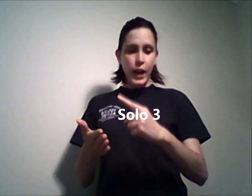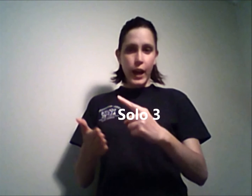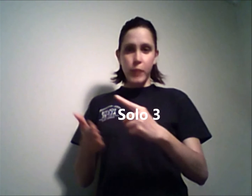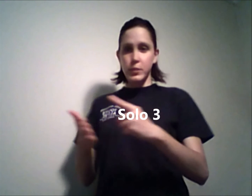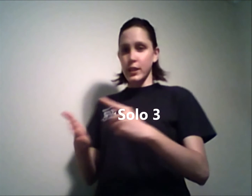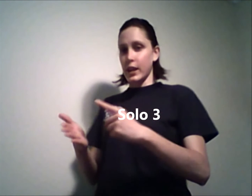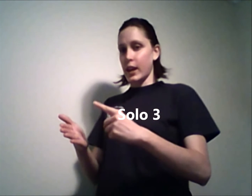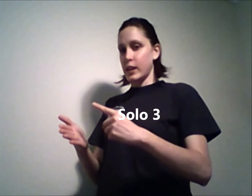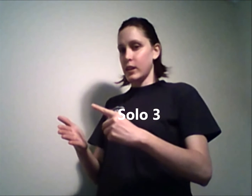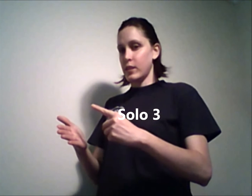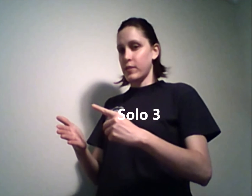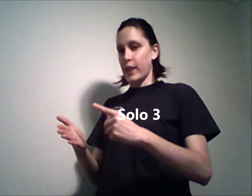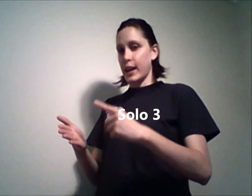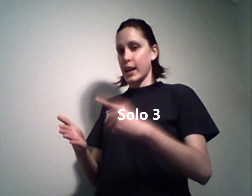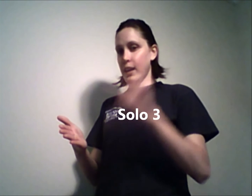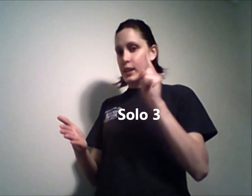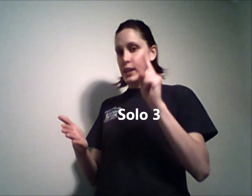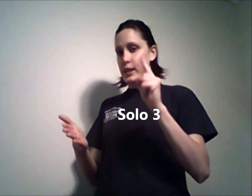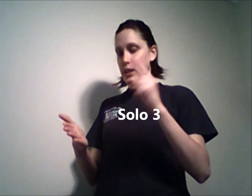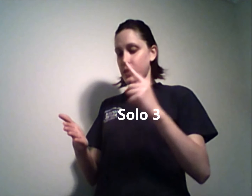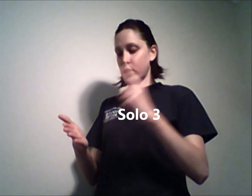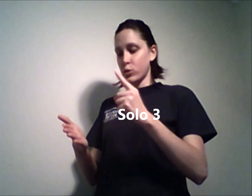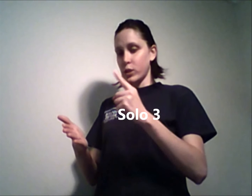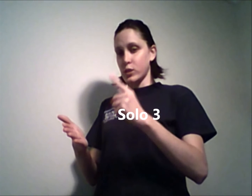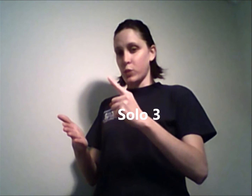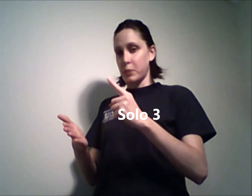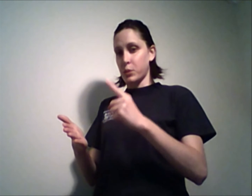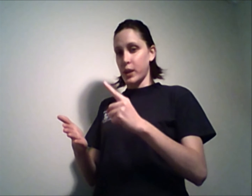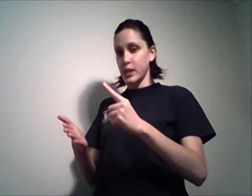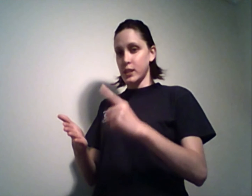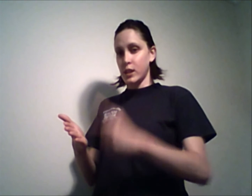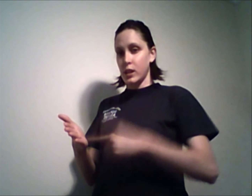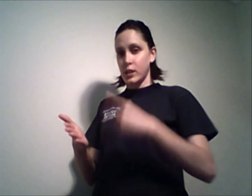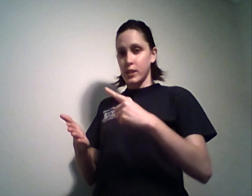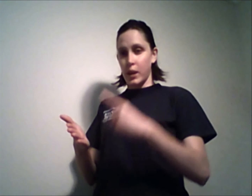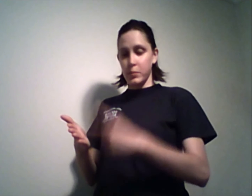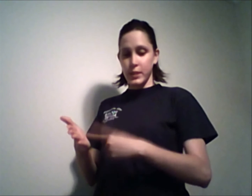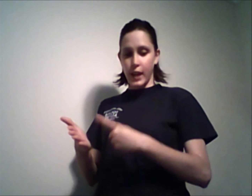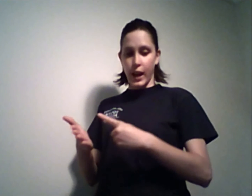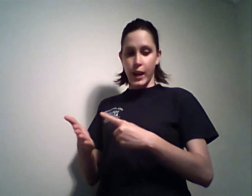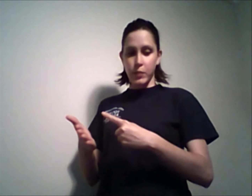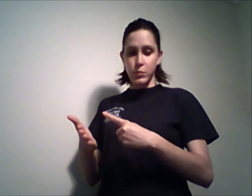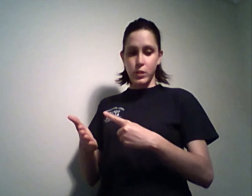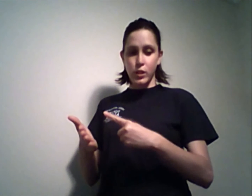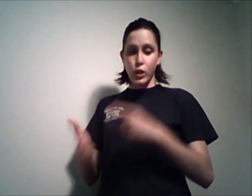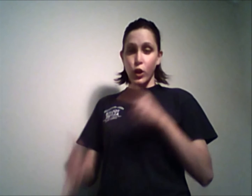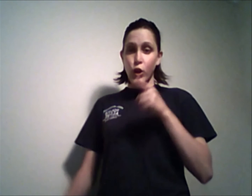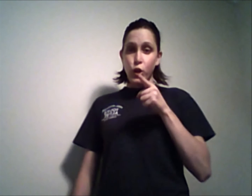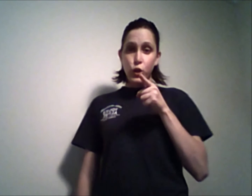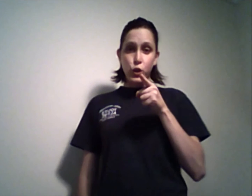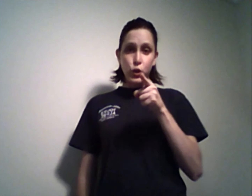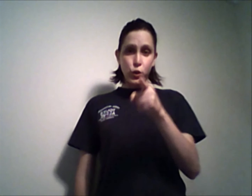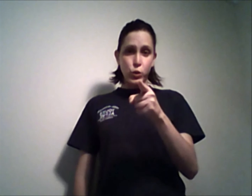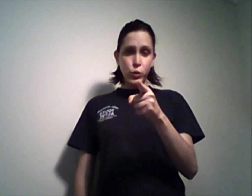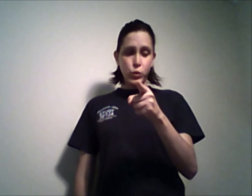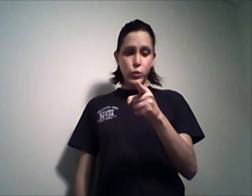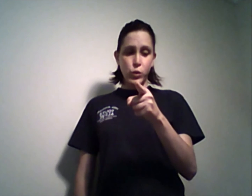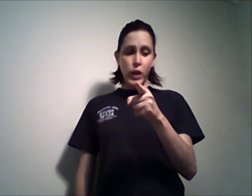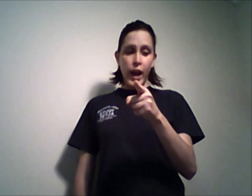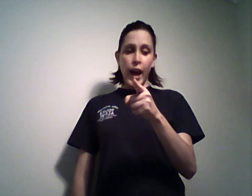Sometimes, again, flat hand, the index finger is going to swipe twice. Sometimes you